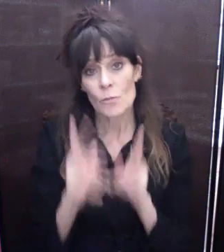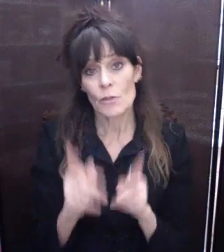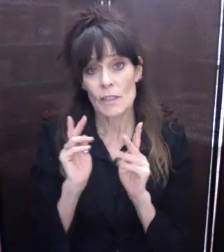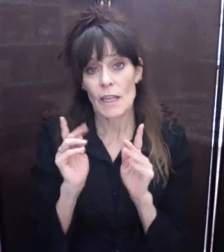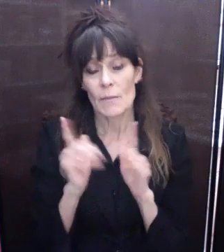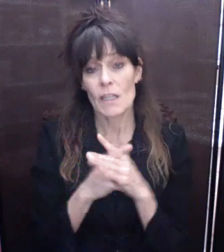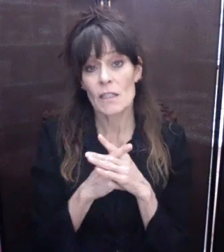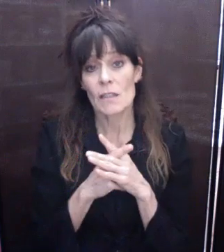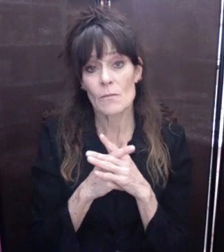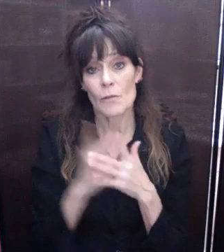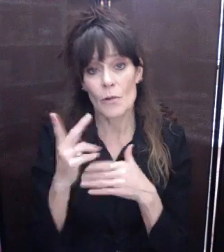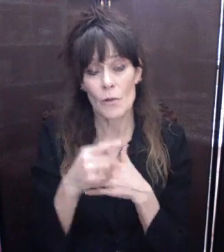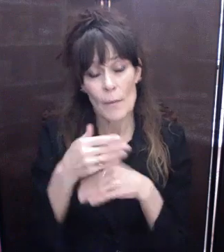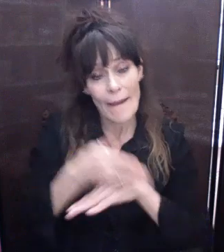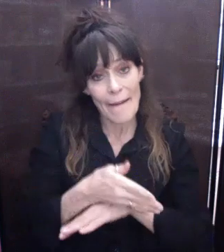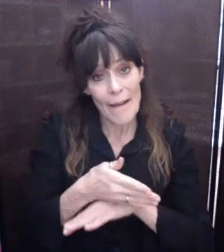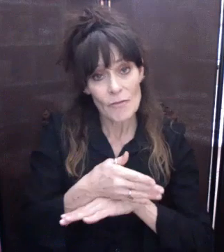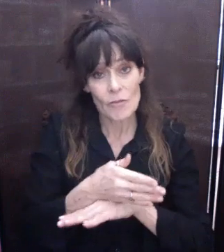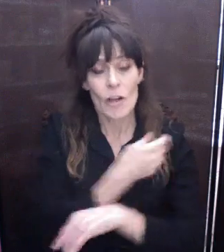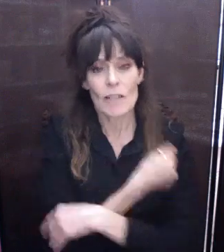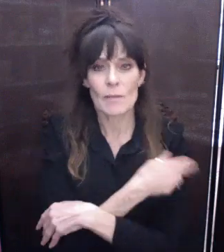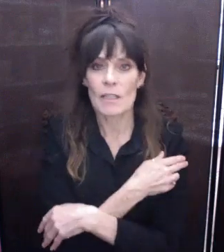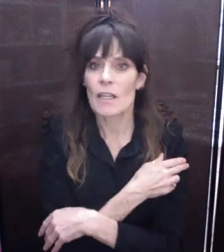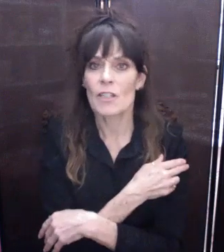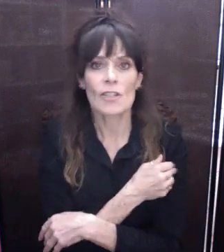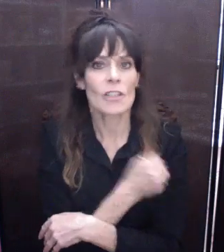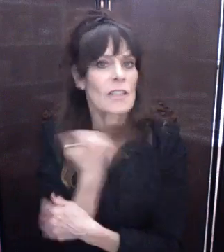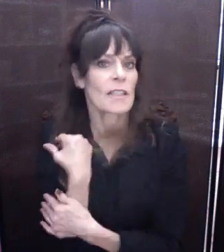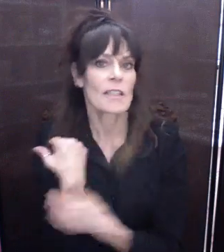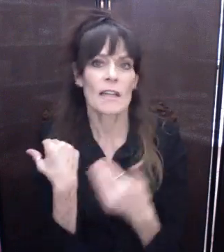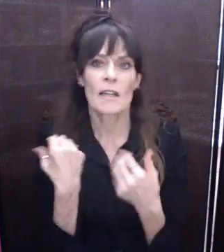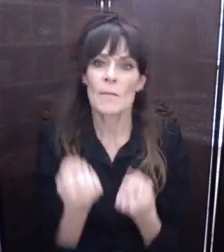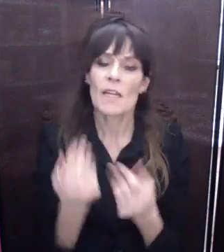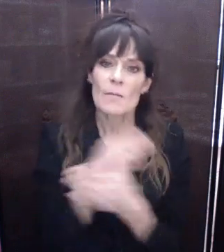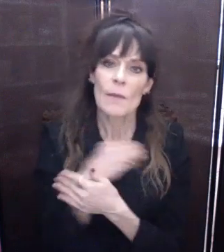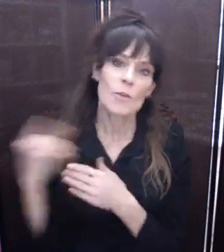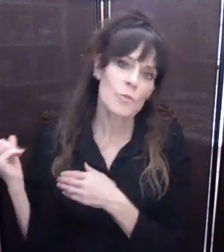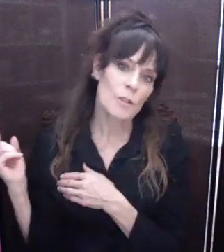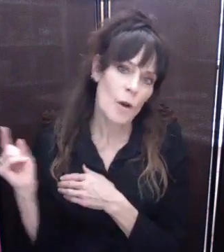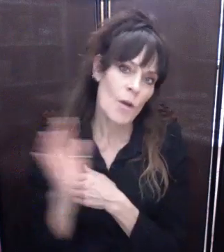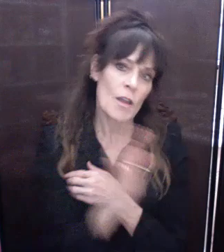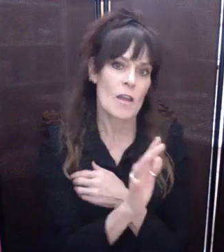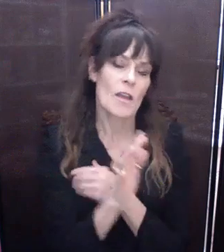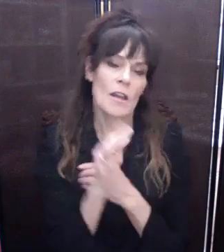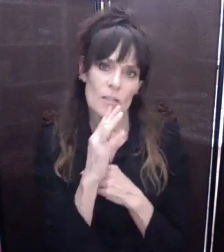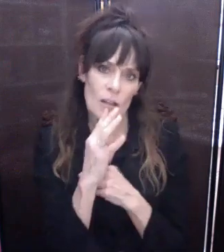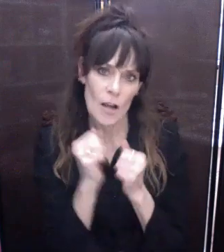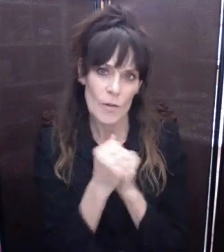hospitalization, they'd go into the hospital, and a number of Akron members would go into them and talk to them and share their story, share